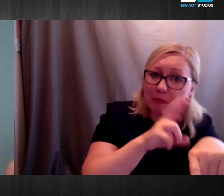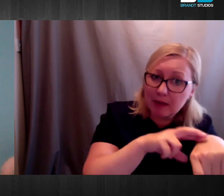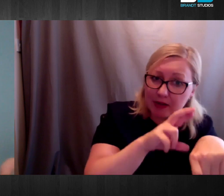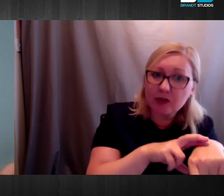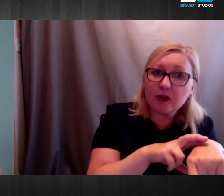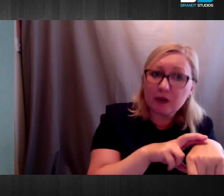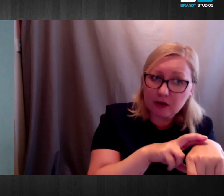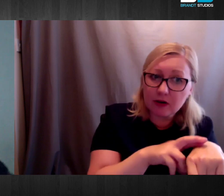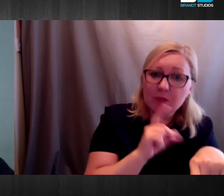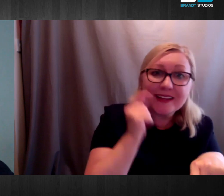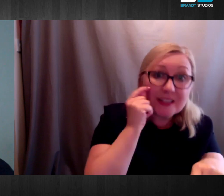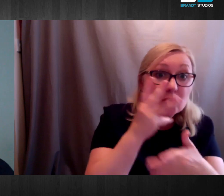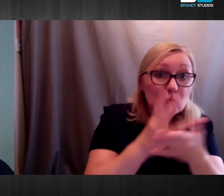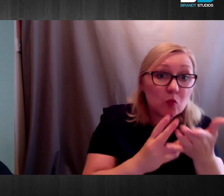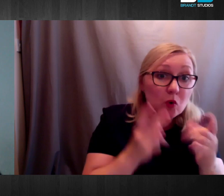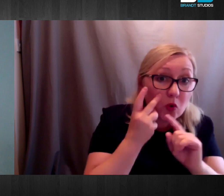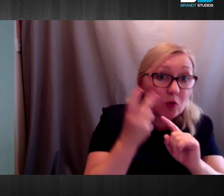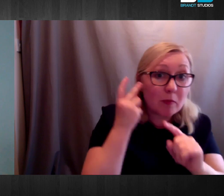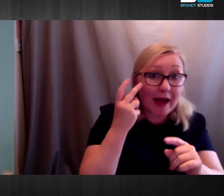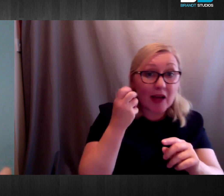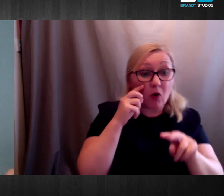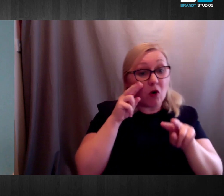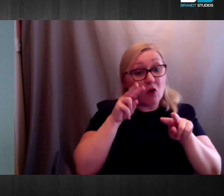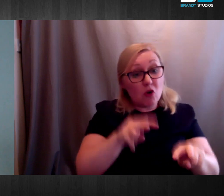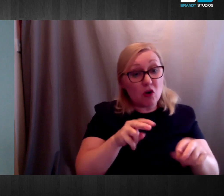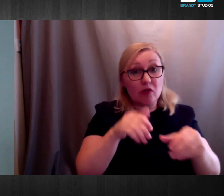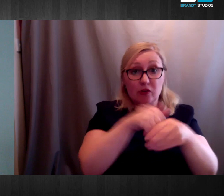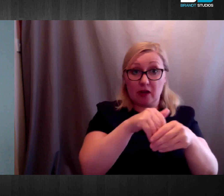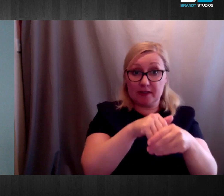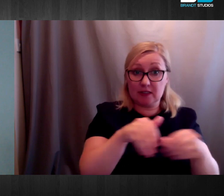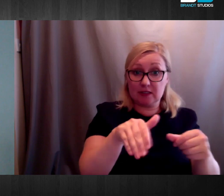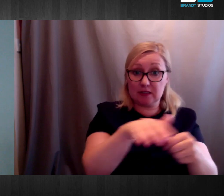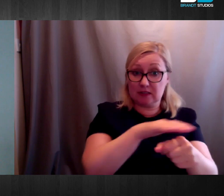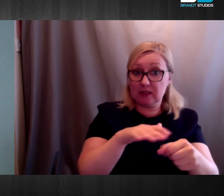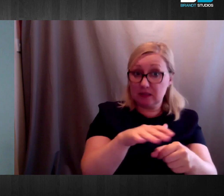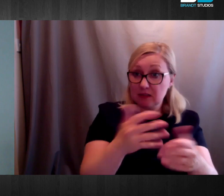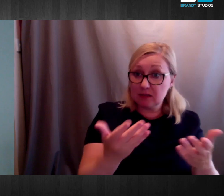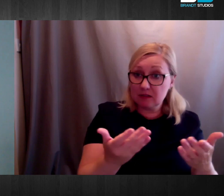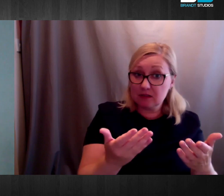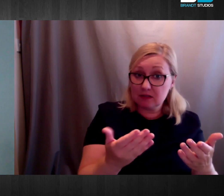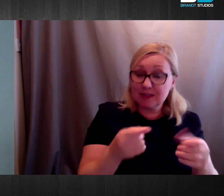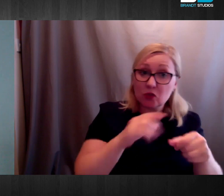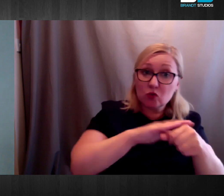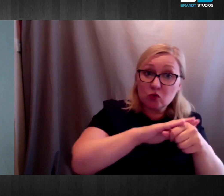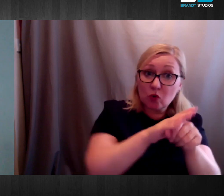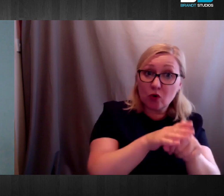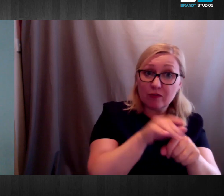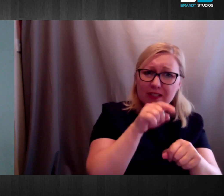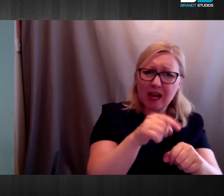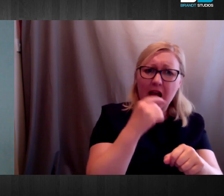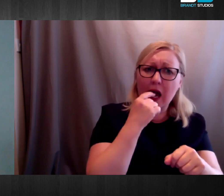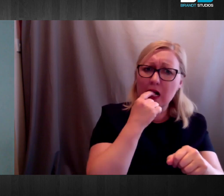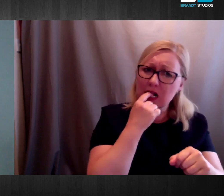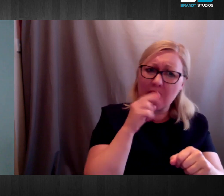that Sean and Avril have set out. This is a life-threatening event. It's frightening.